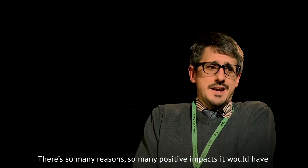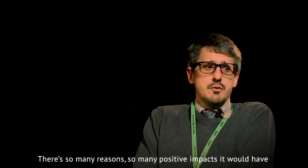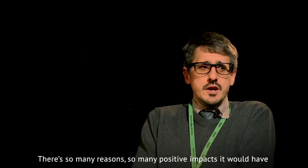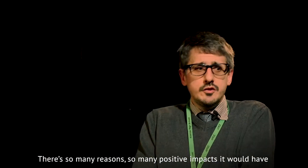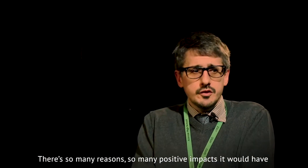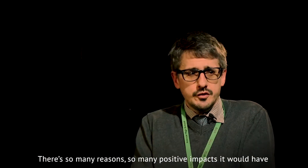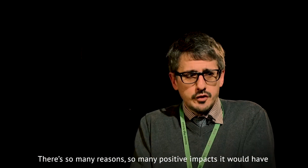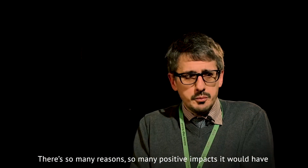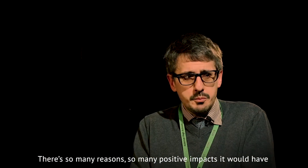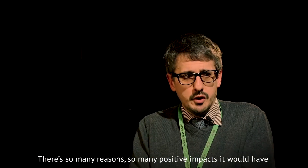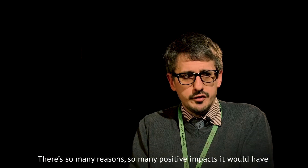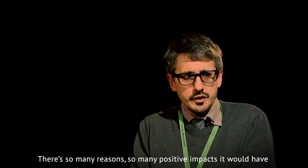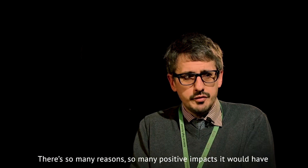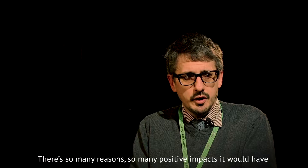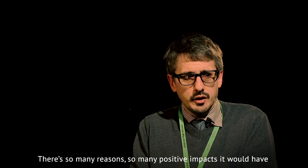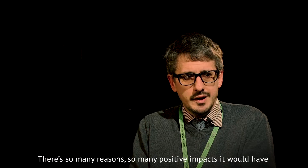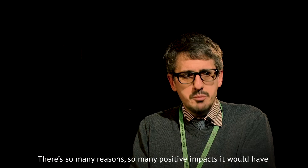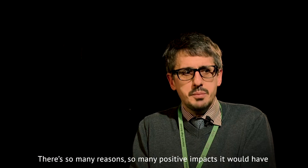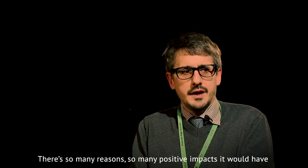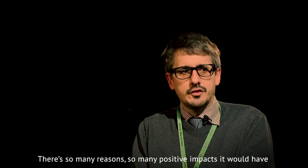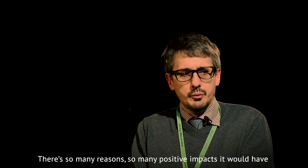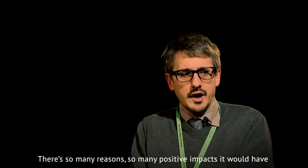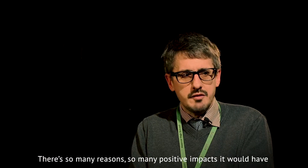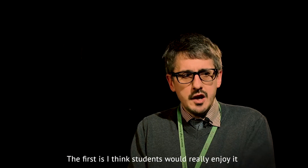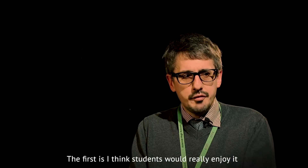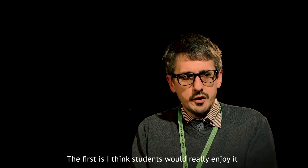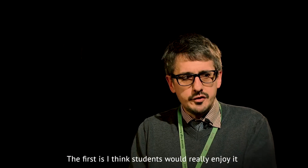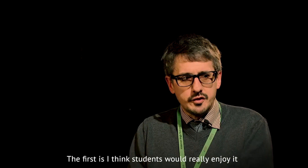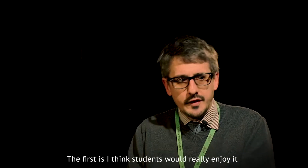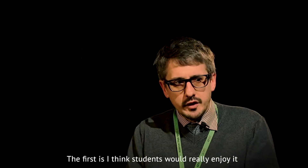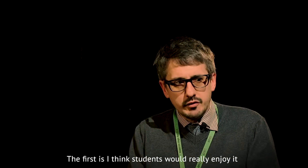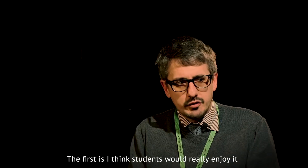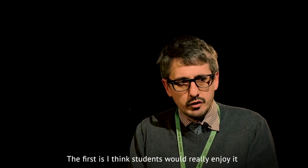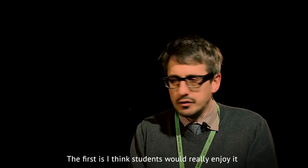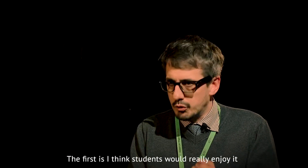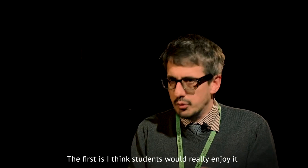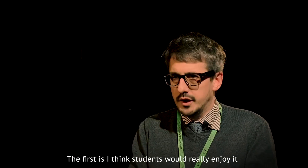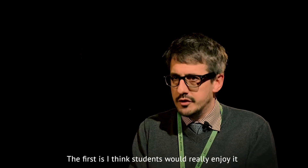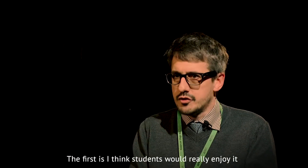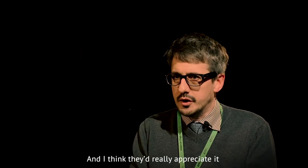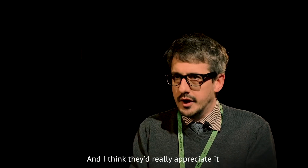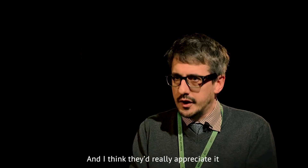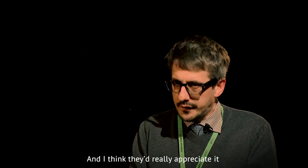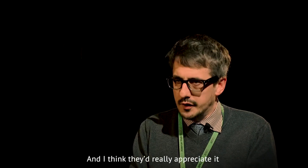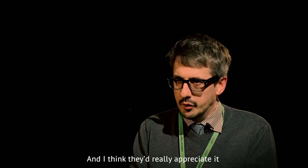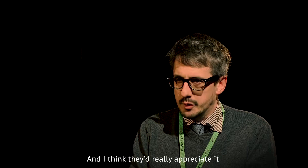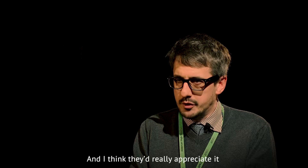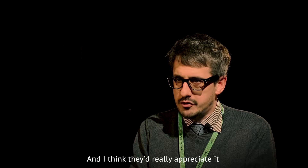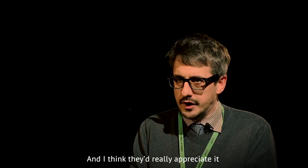many reasons, so many positive impacts it would have. The first is I think students would really enjoy it, and I think they'd really appreciate